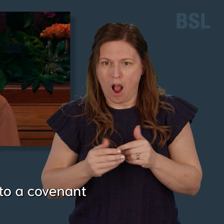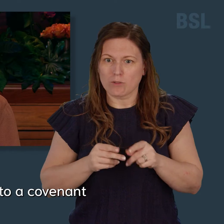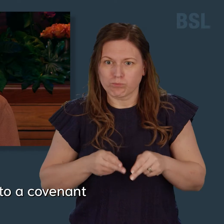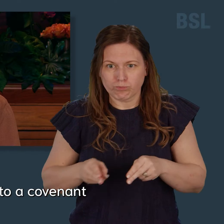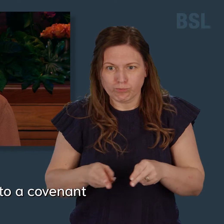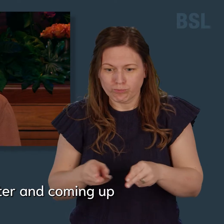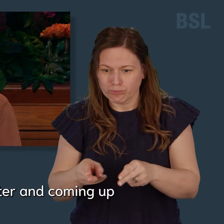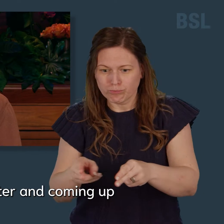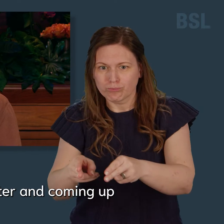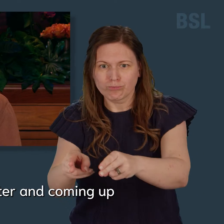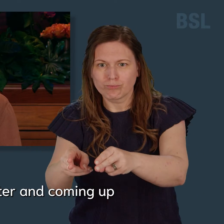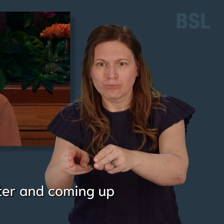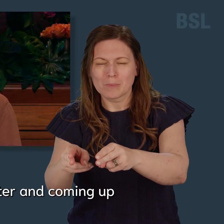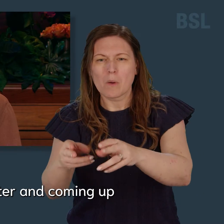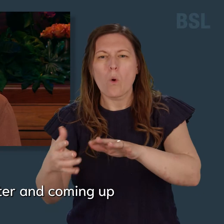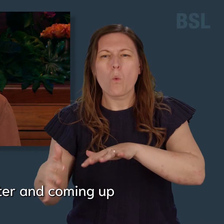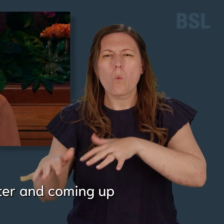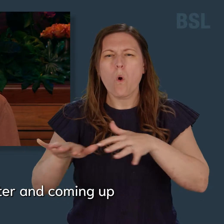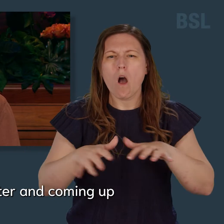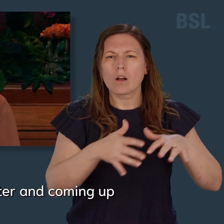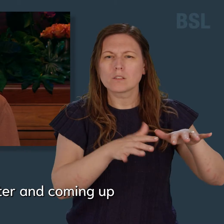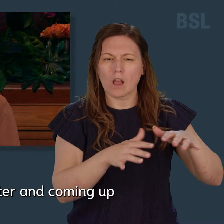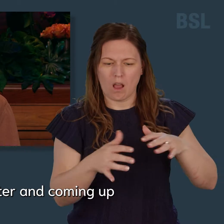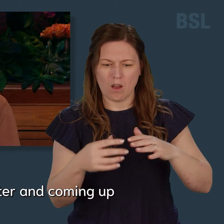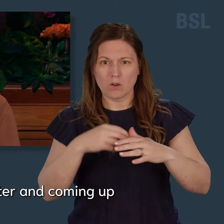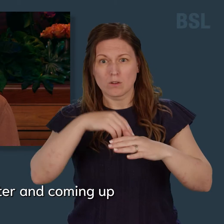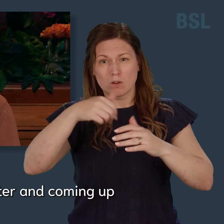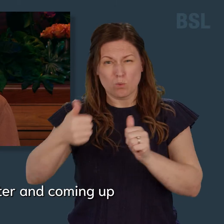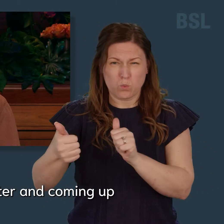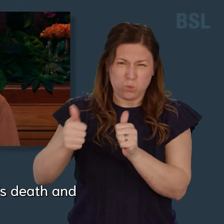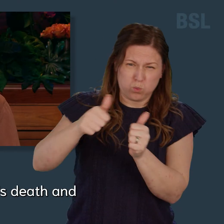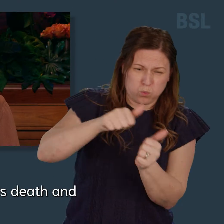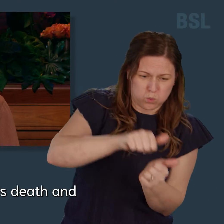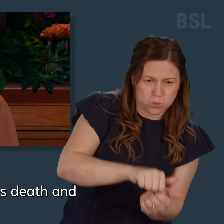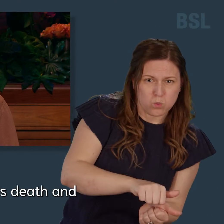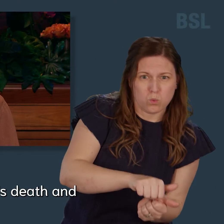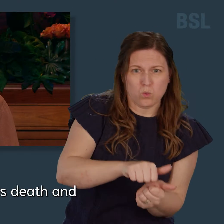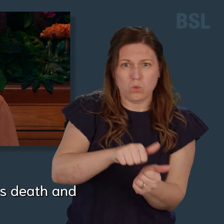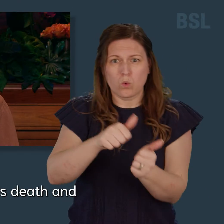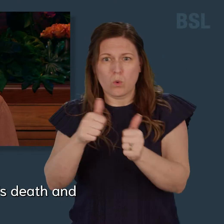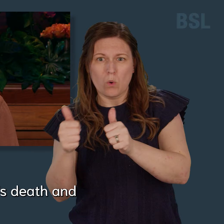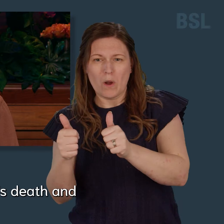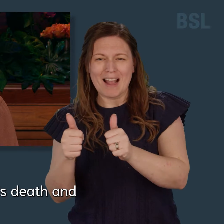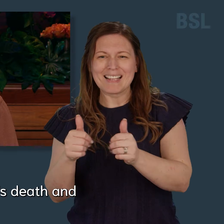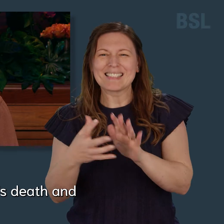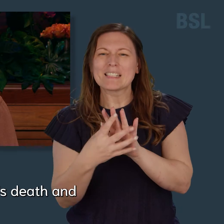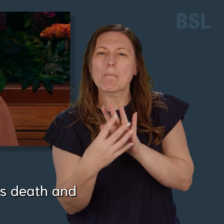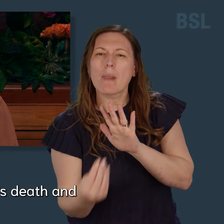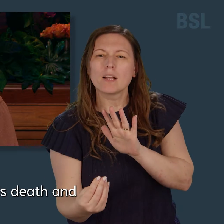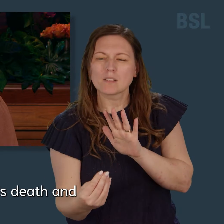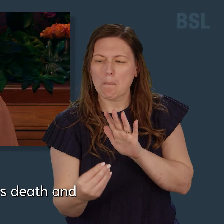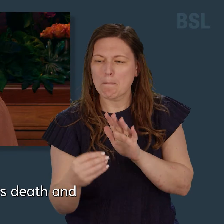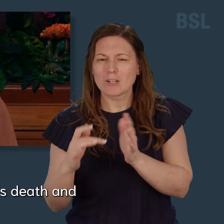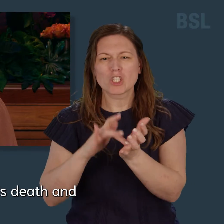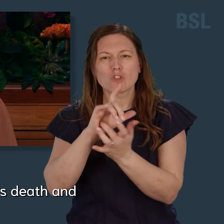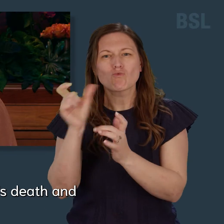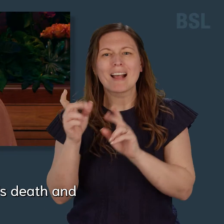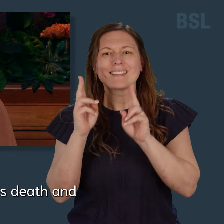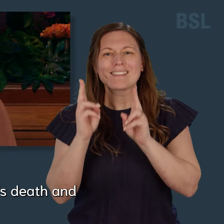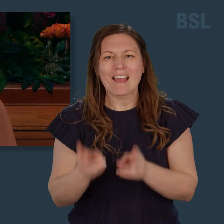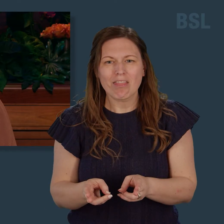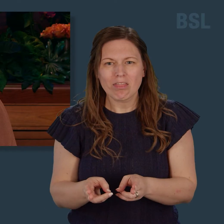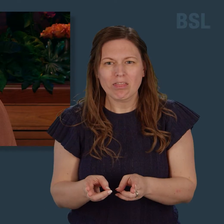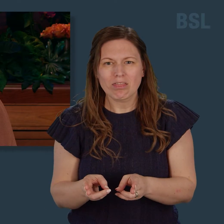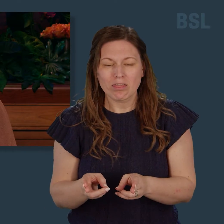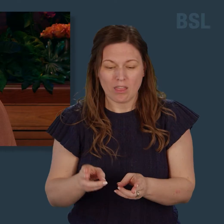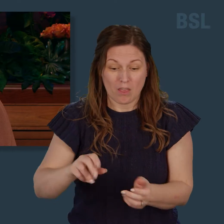with God. Being immersed in the water and coming up again is symbolic of the Savior's death and